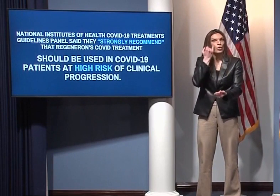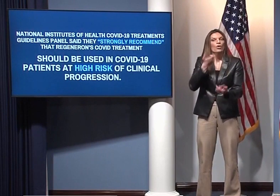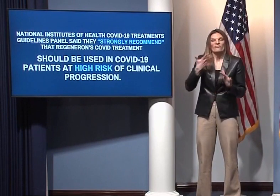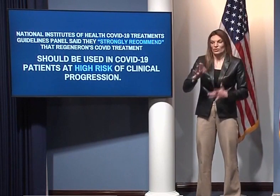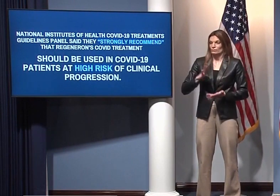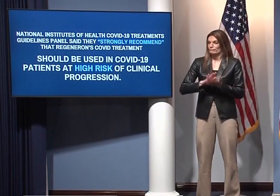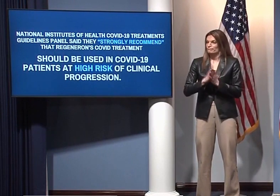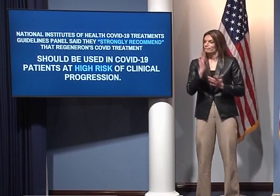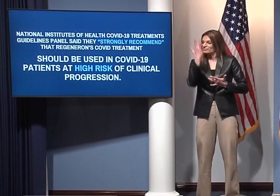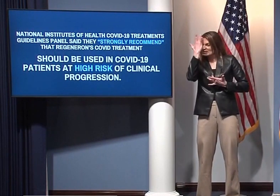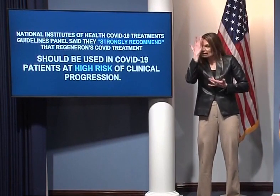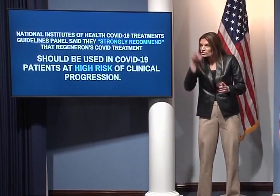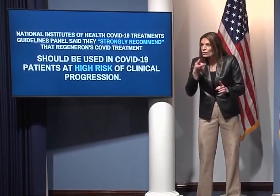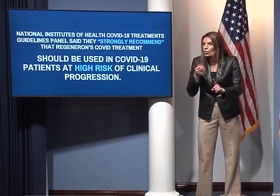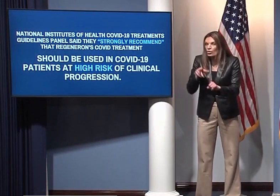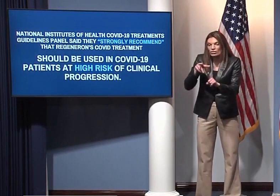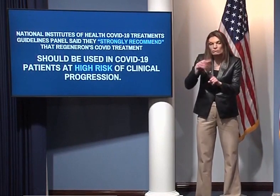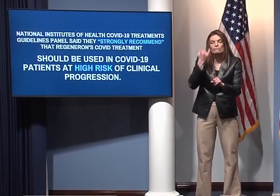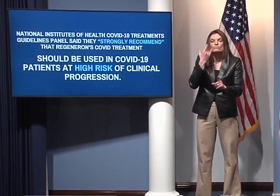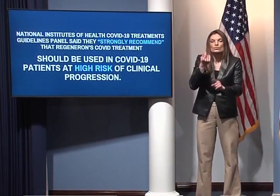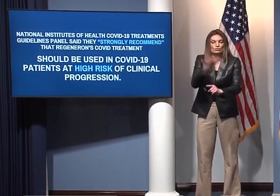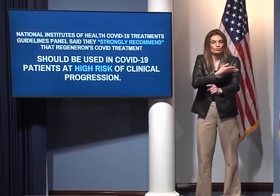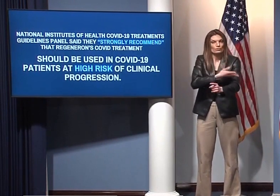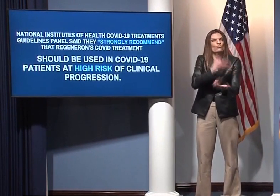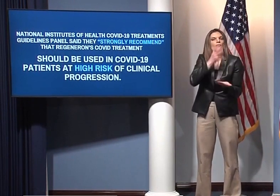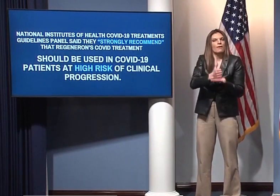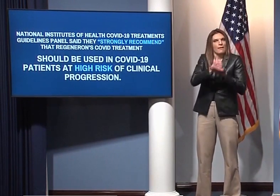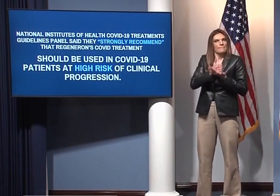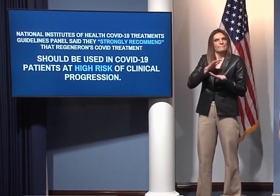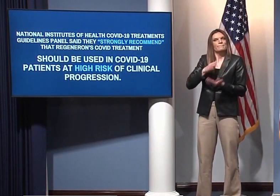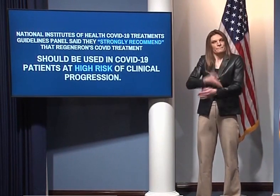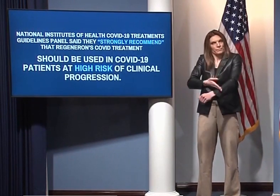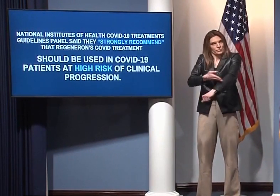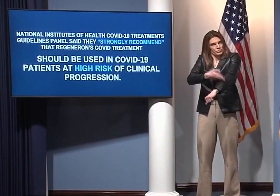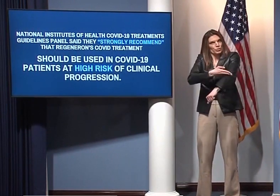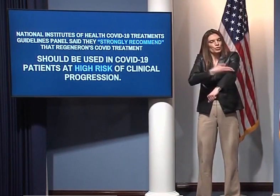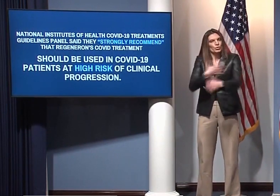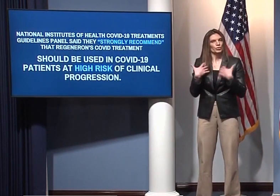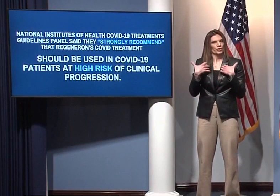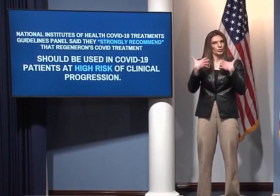of hospitalization and death. Regeneron and